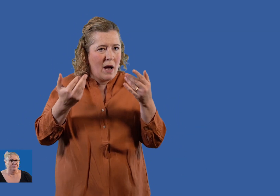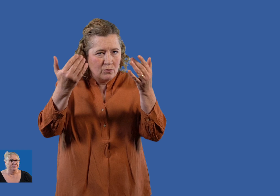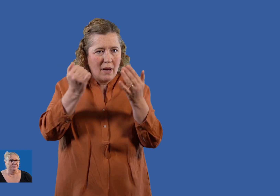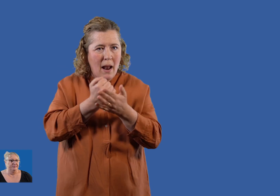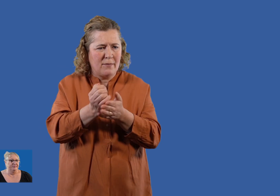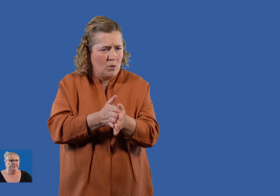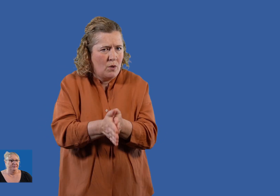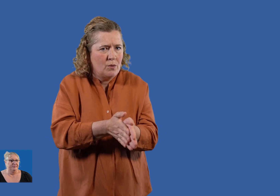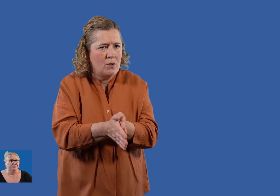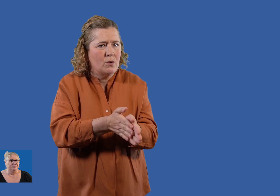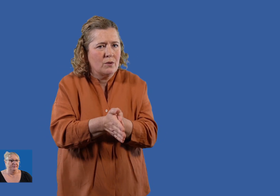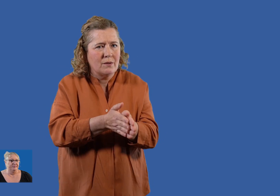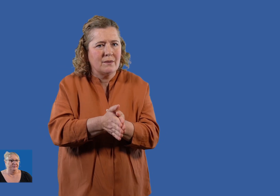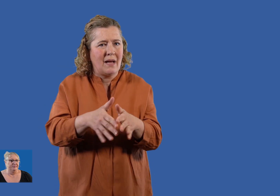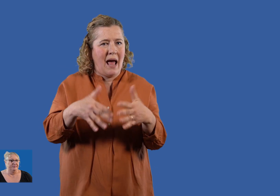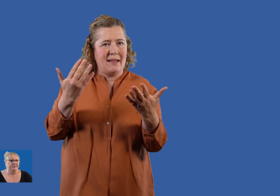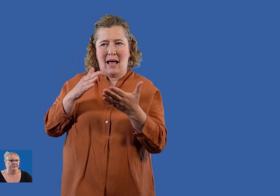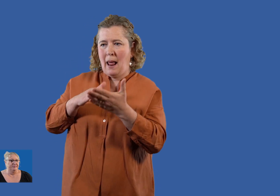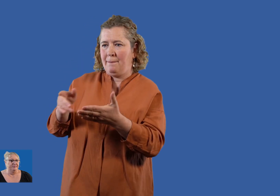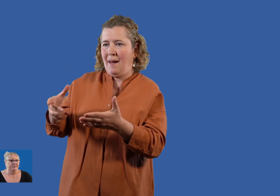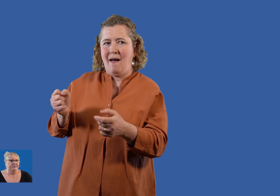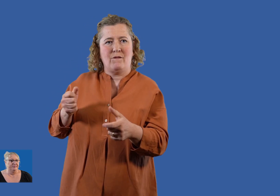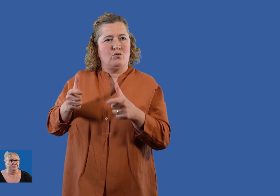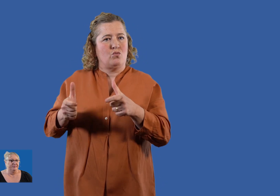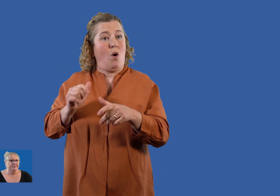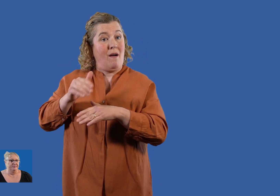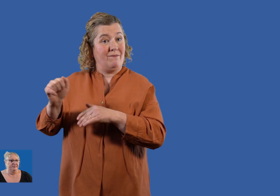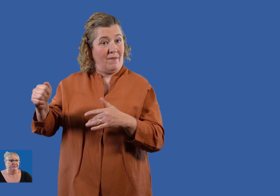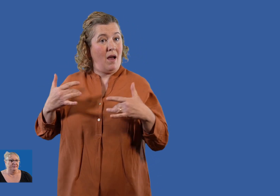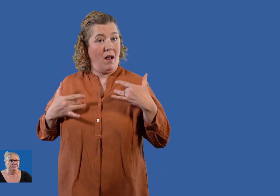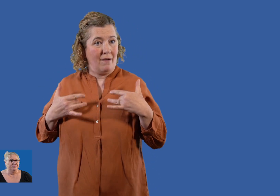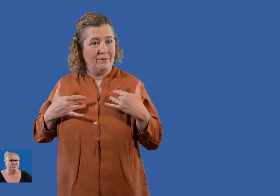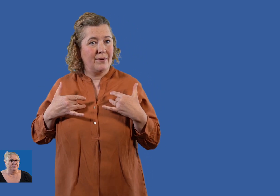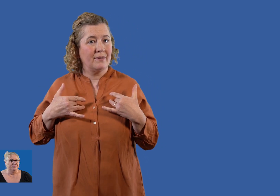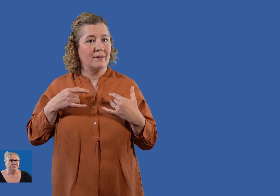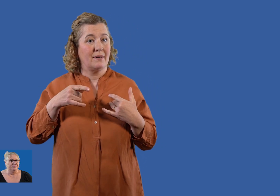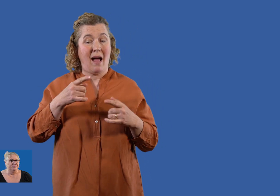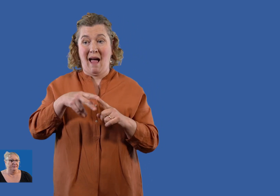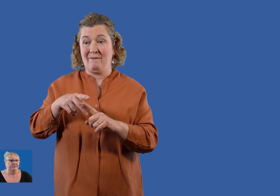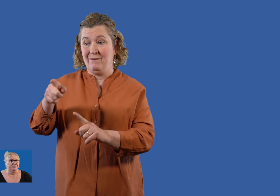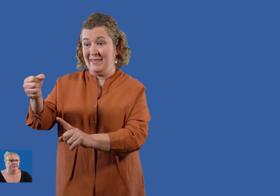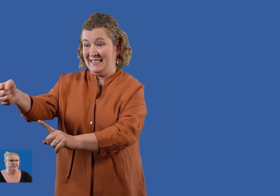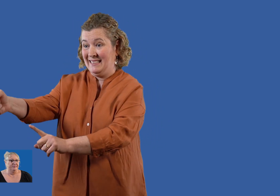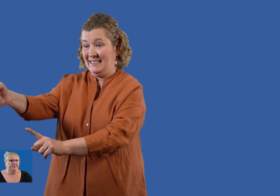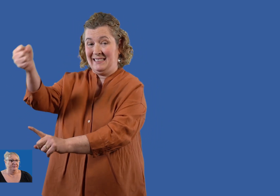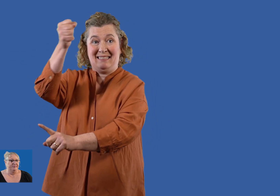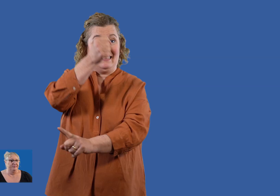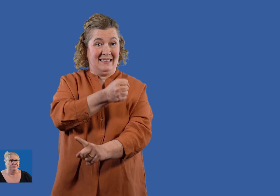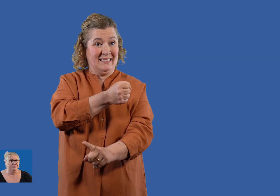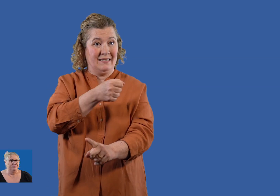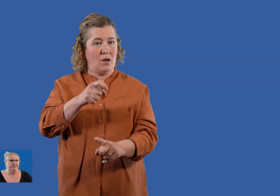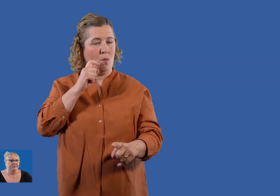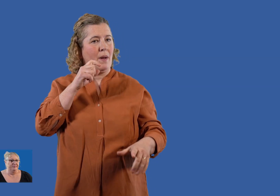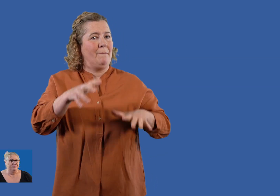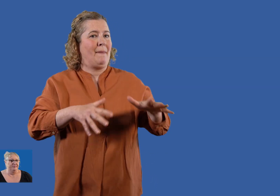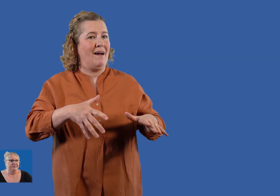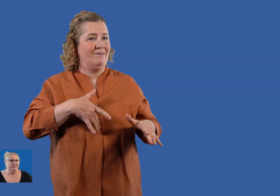counting numbers, washing hands, anything that makes them feel in control of their environment. When that person's taken out of their familiar environment, it makes them